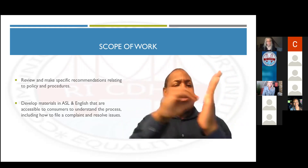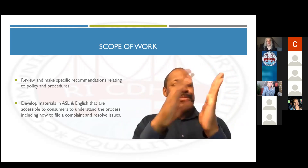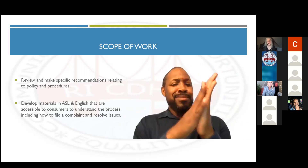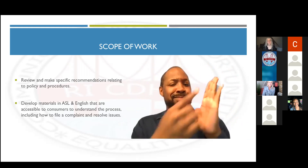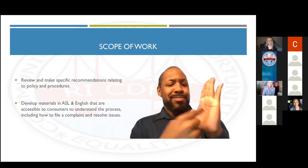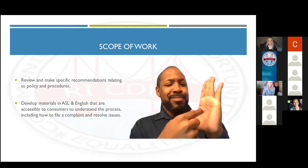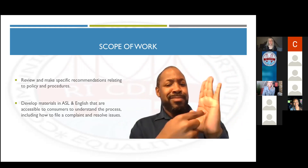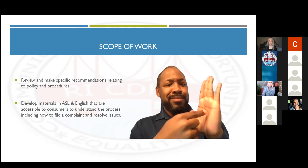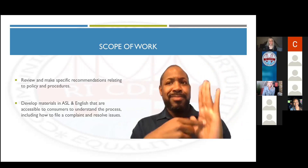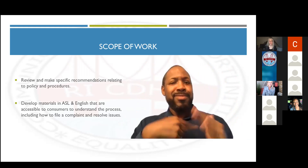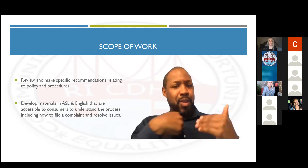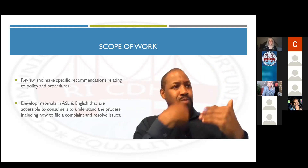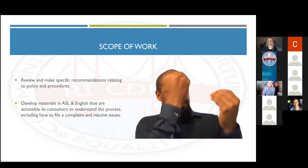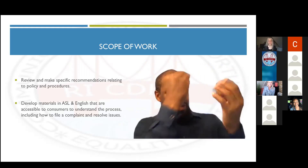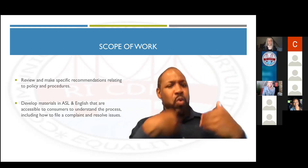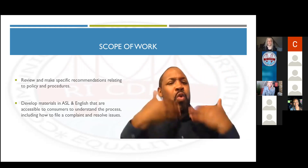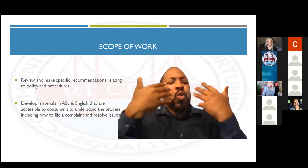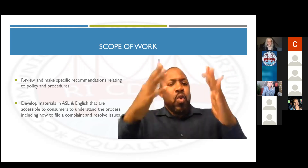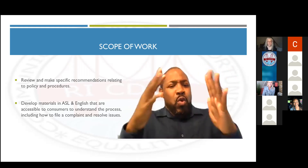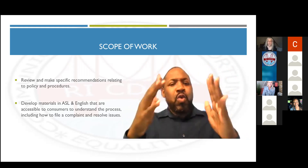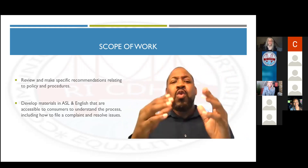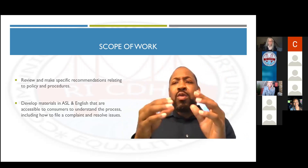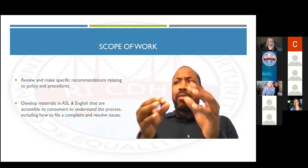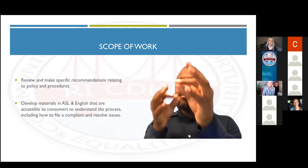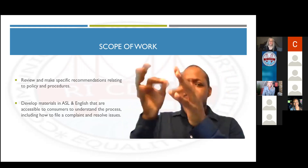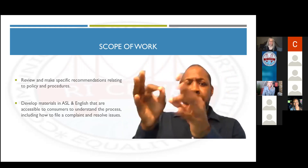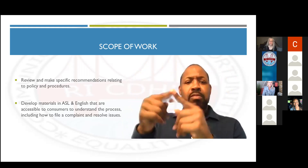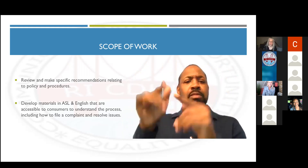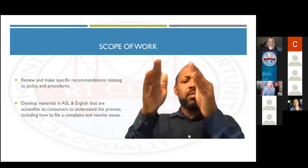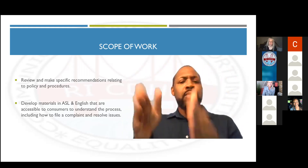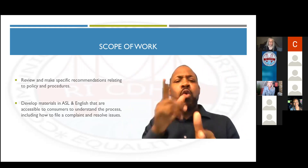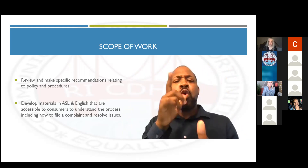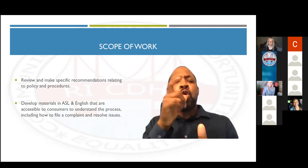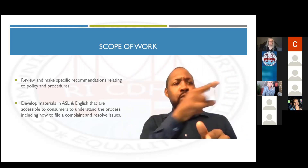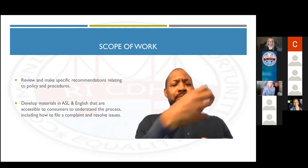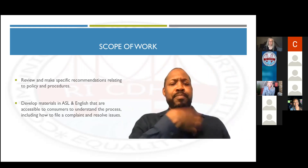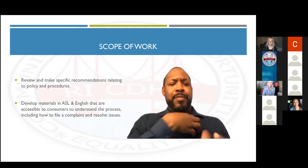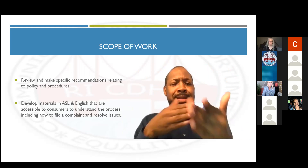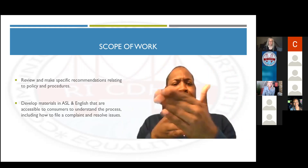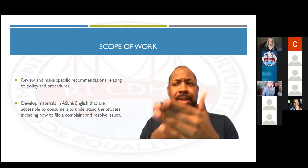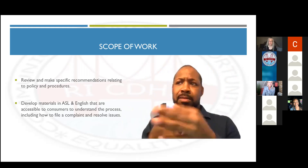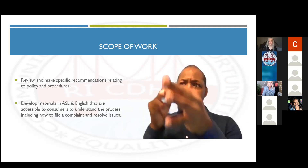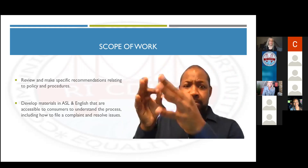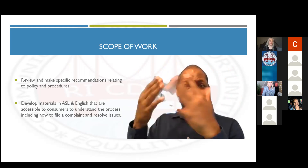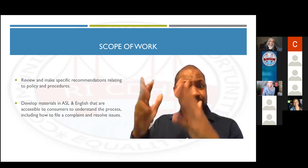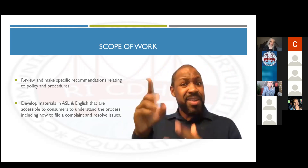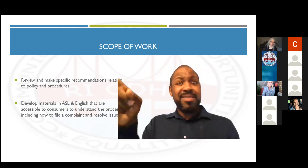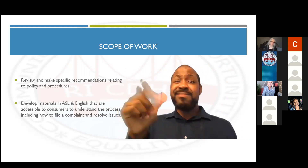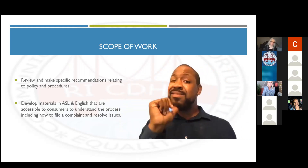And if that is not satisfactory, we want to document that as well. So if the complaint was filed against